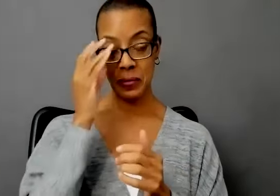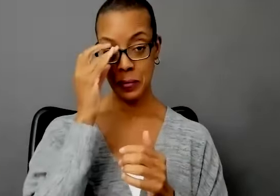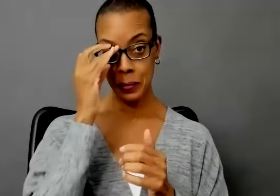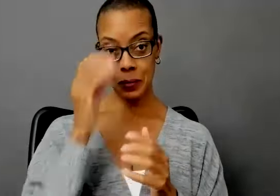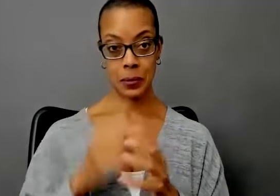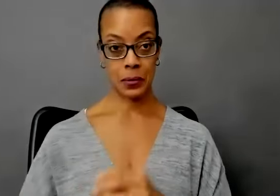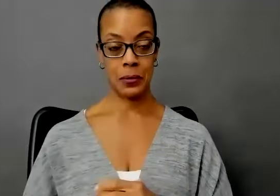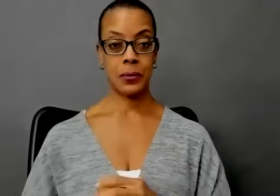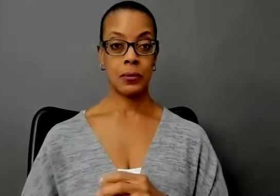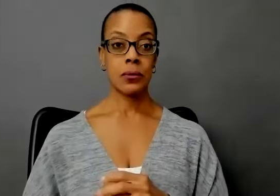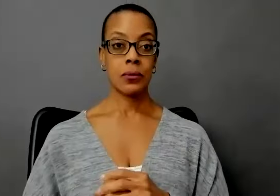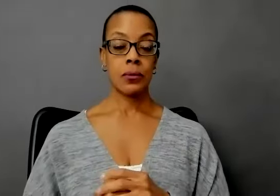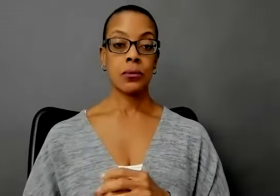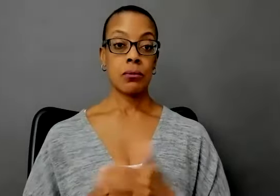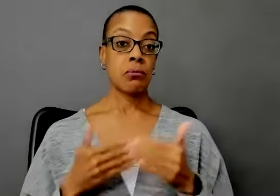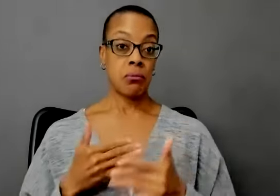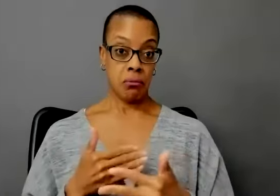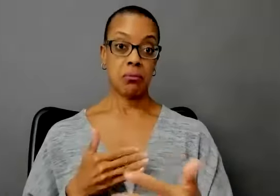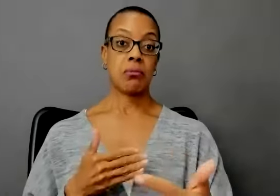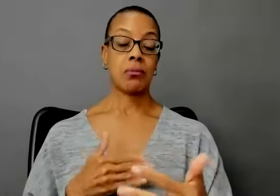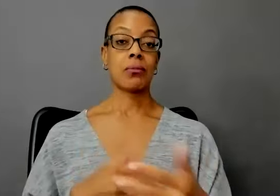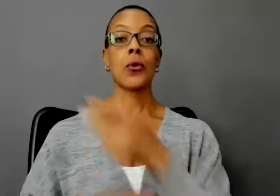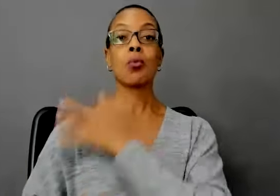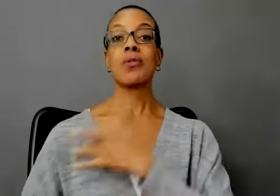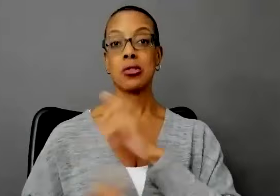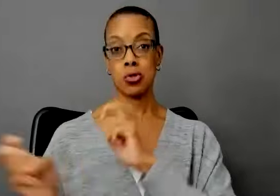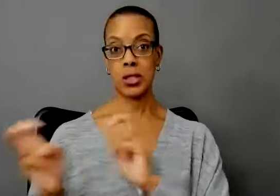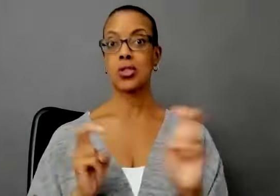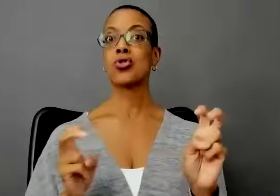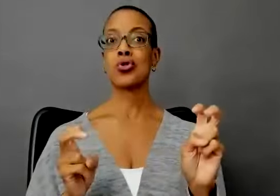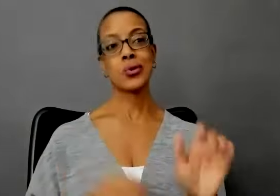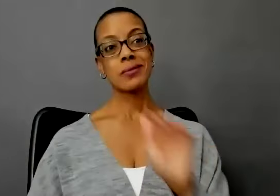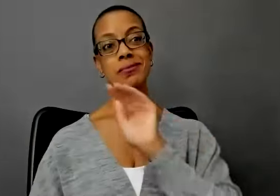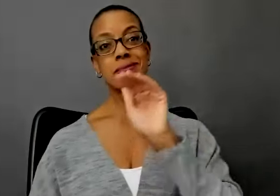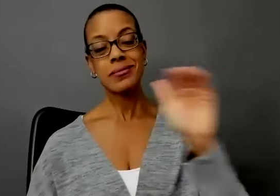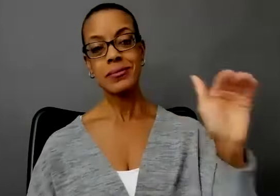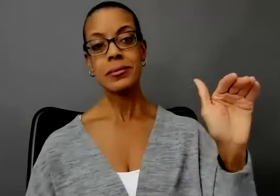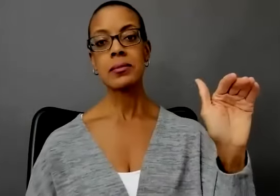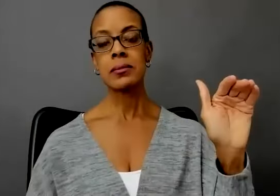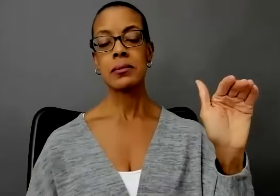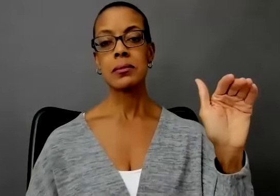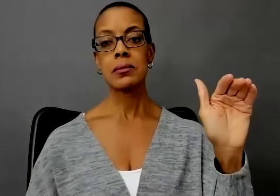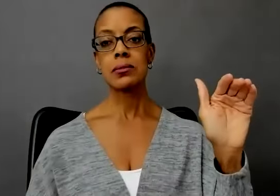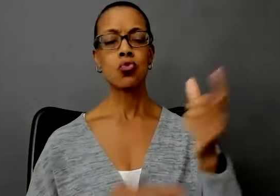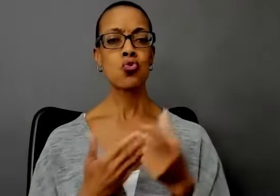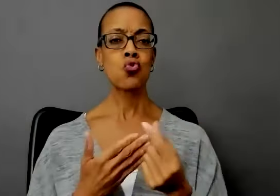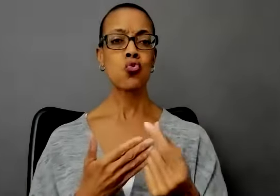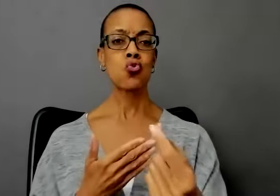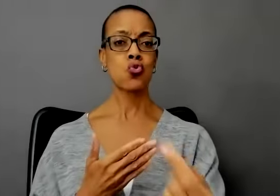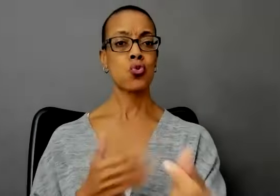So again, moving forward, addressing provincial issues. So let's look at the path moving forward in our ongoing efforts to support victims